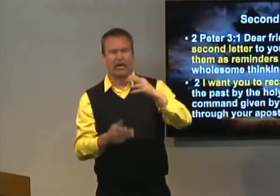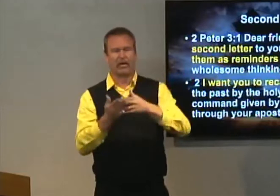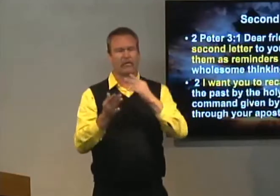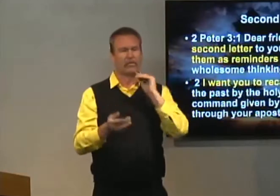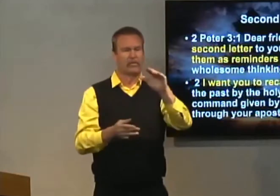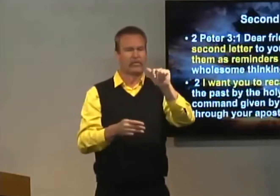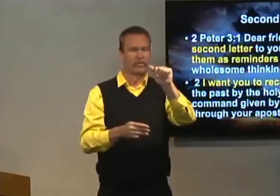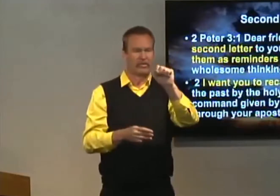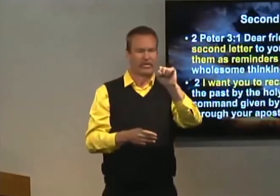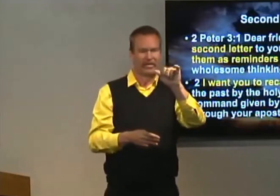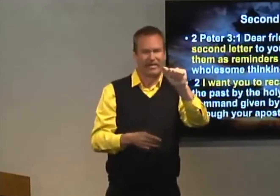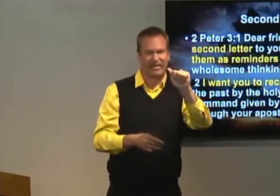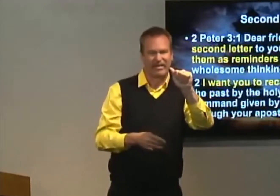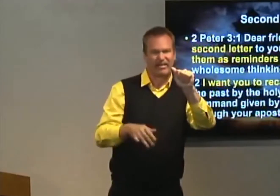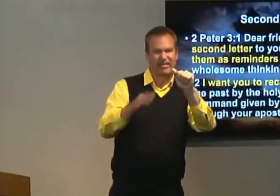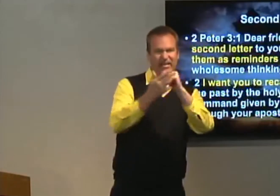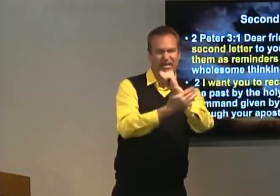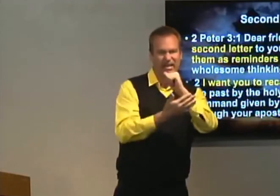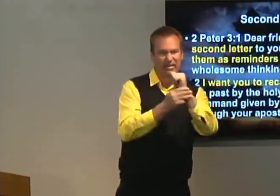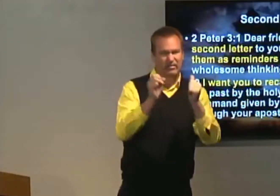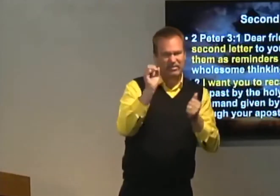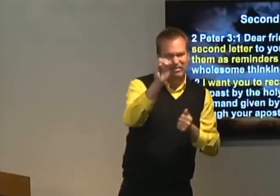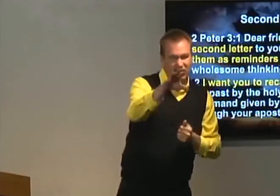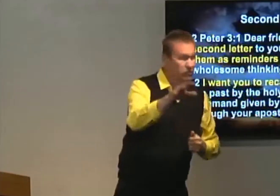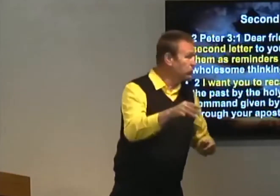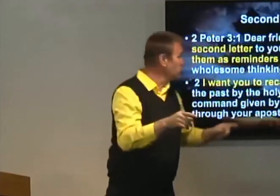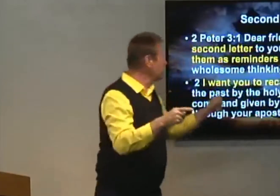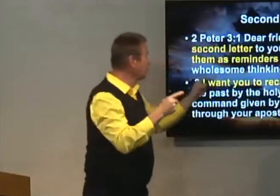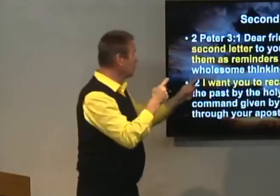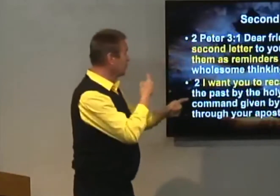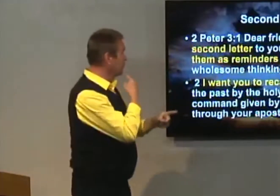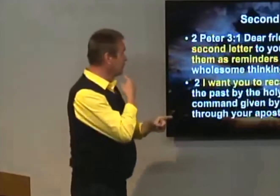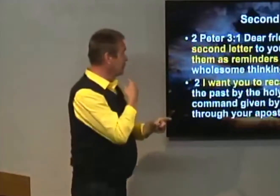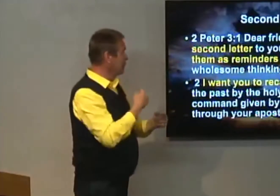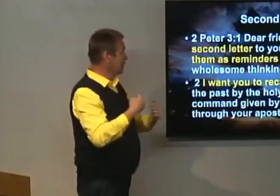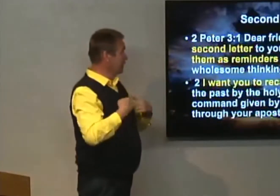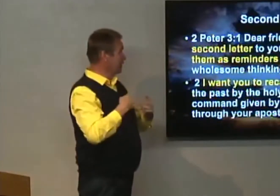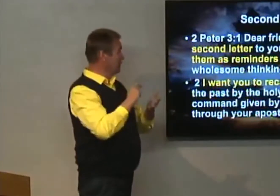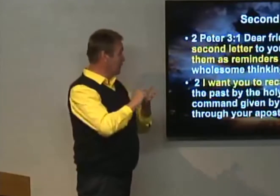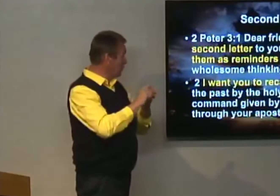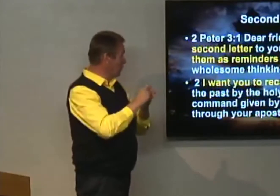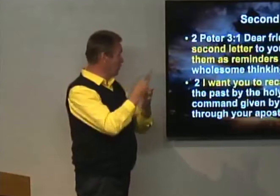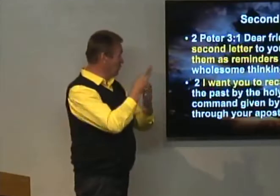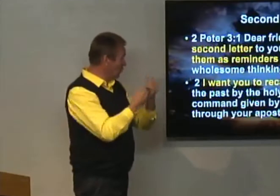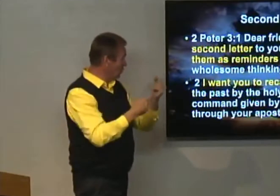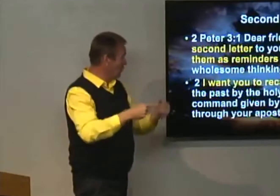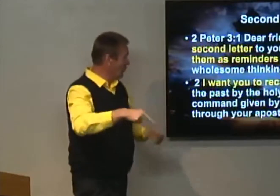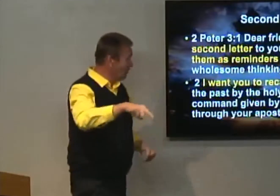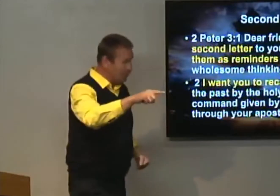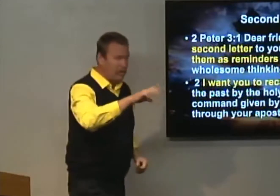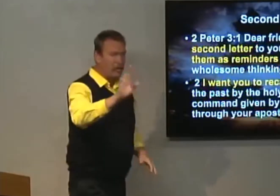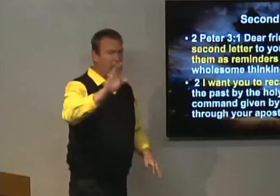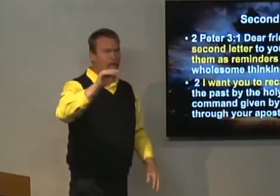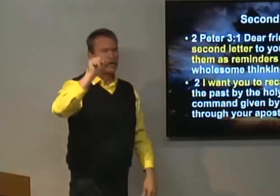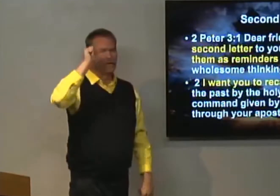to the Roman people at that time in Asia that lived in that area. So he said, this is now my second letter to